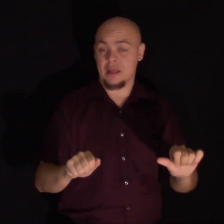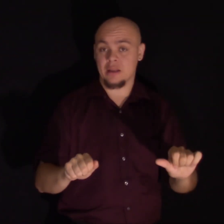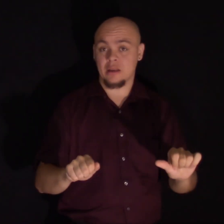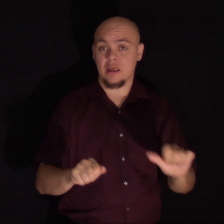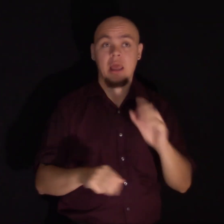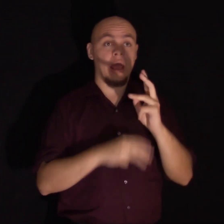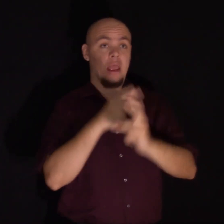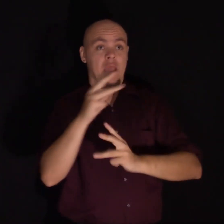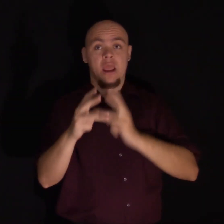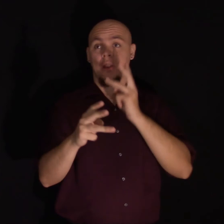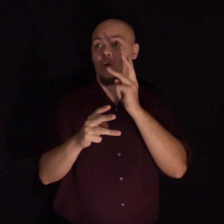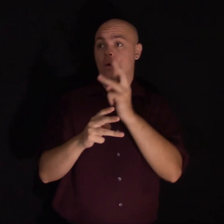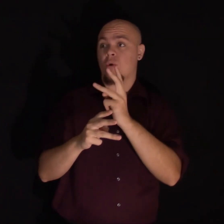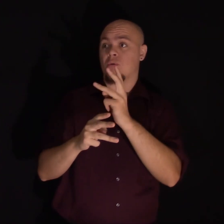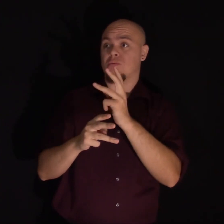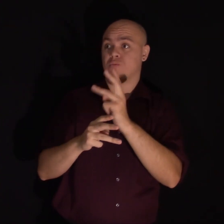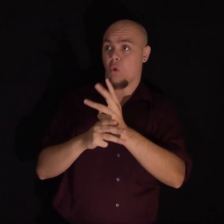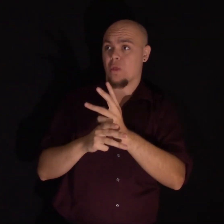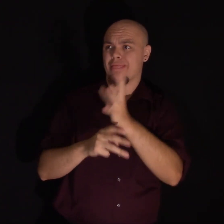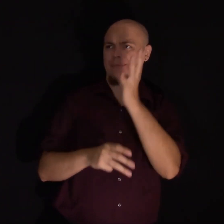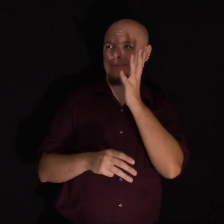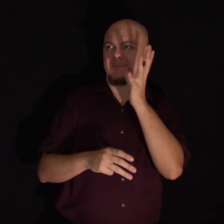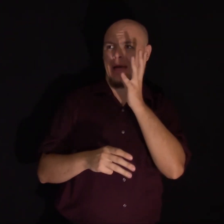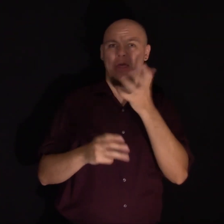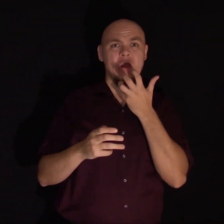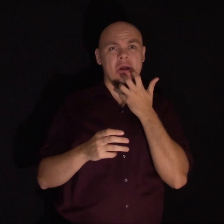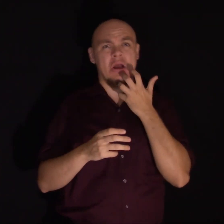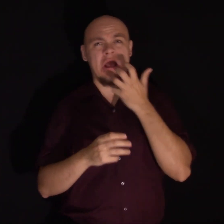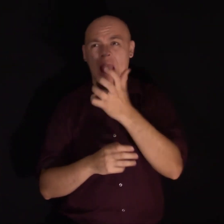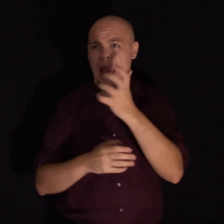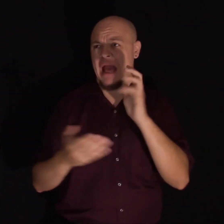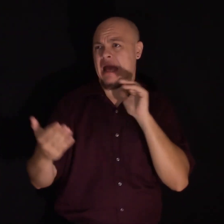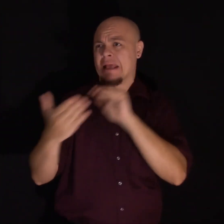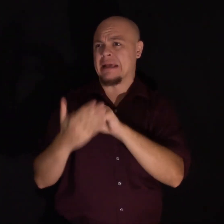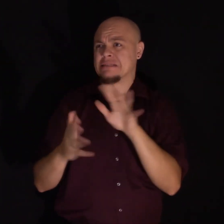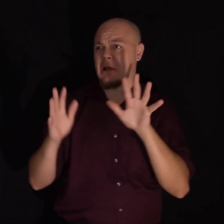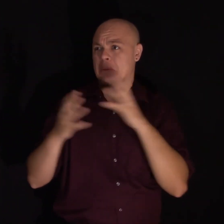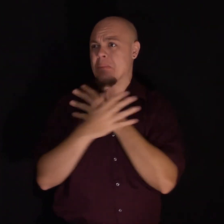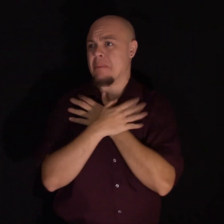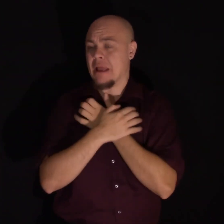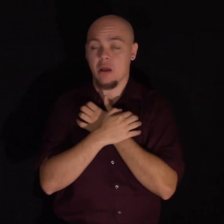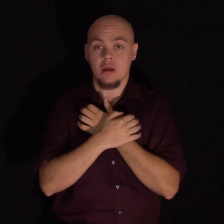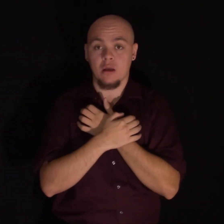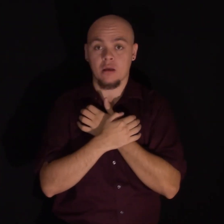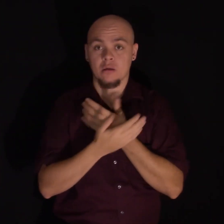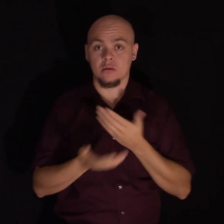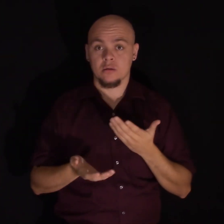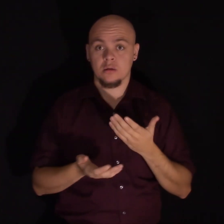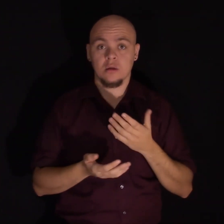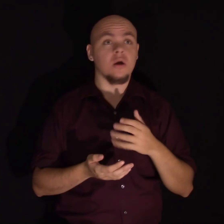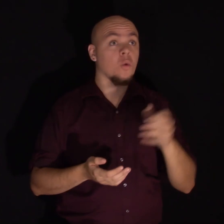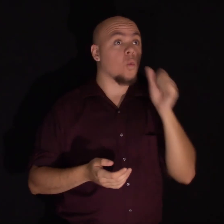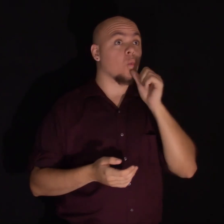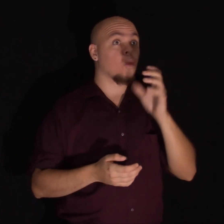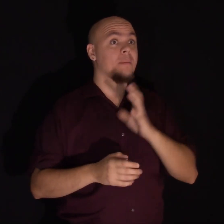mother battle-crying at a bear relatable? Was my show targeting mountaineer women?